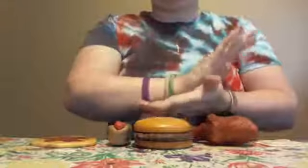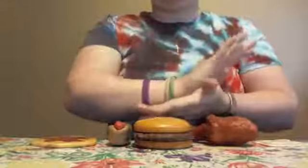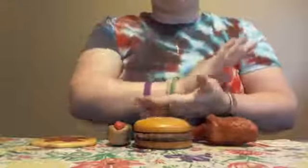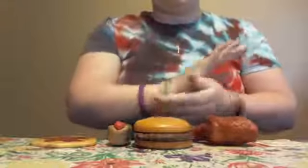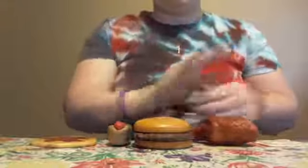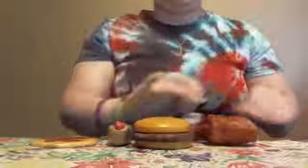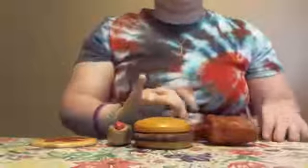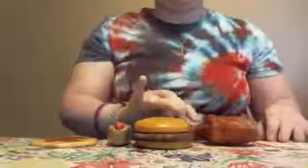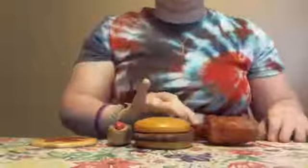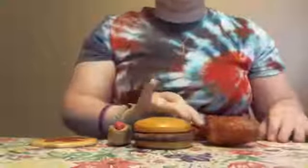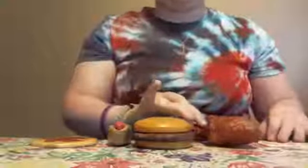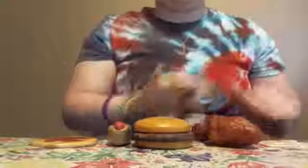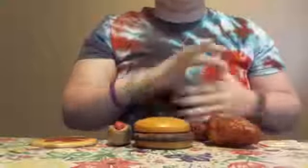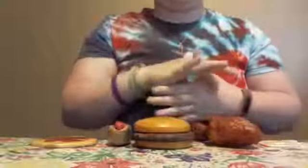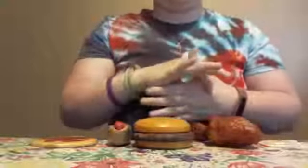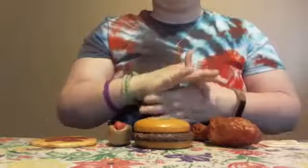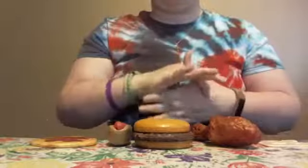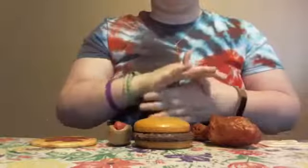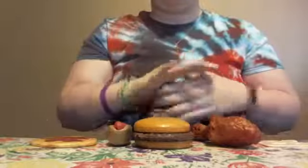cheese, our meat,